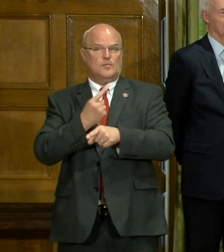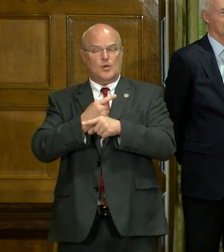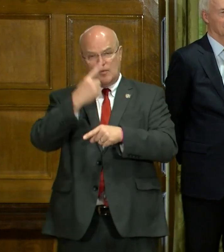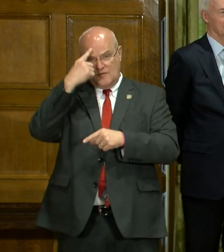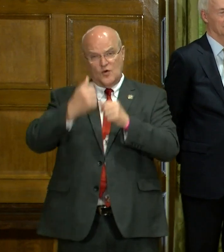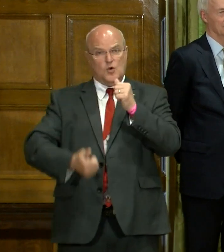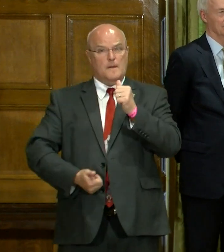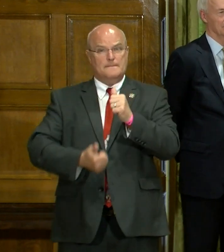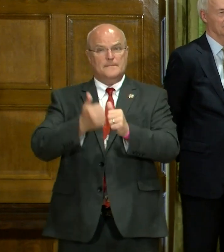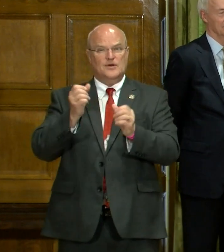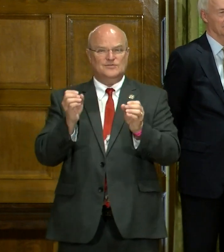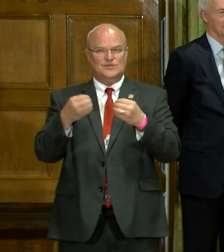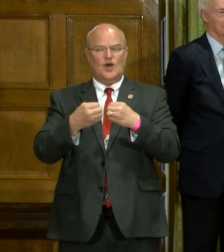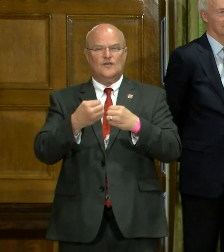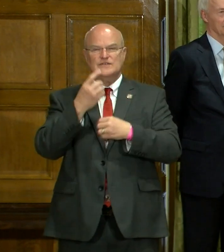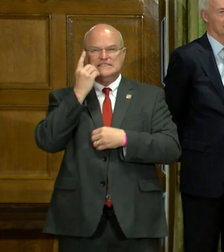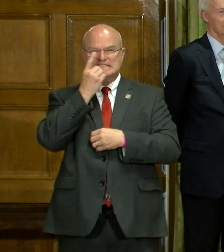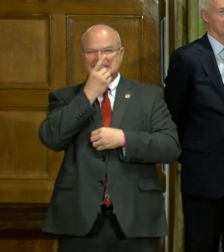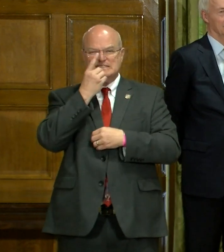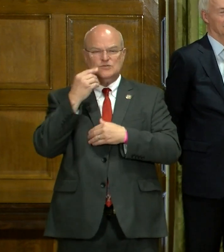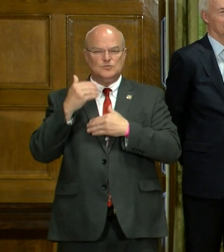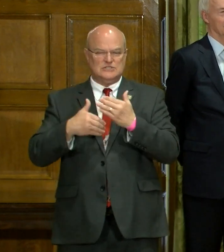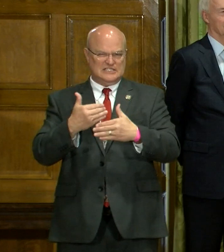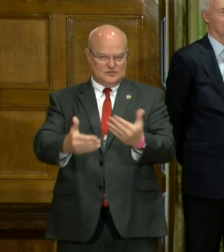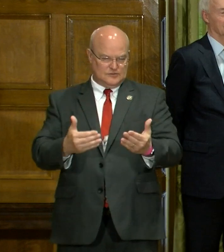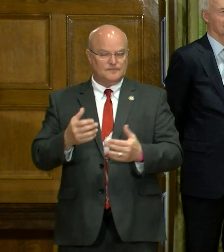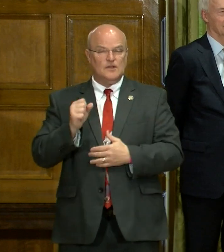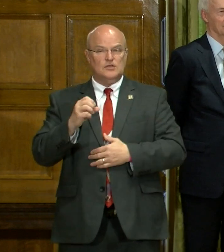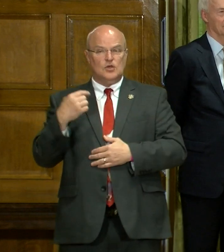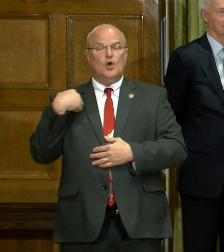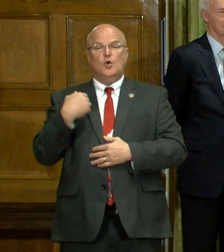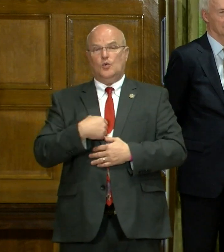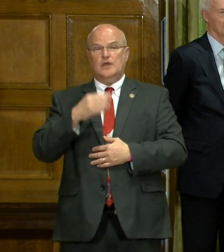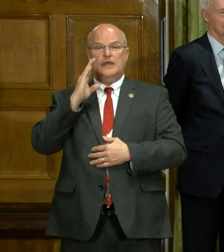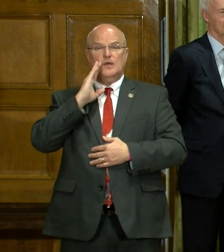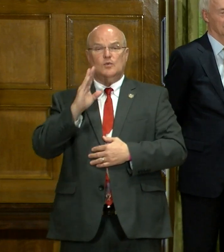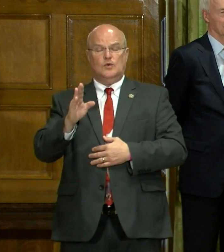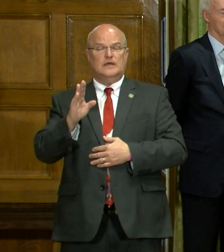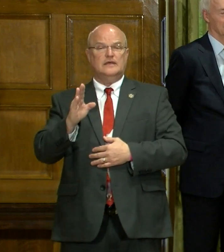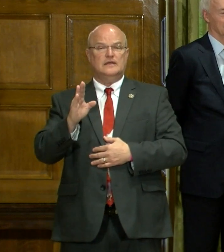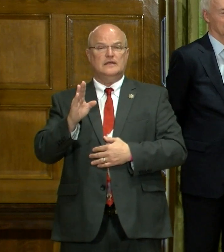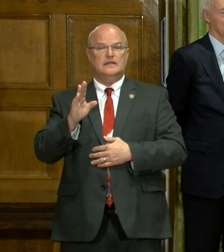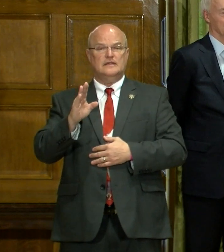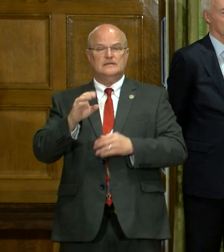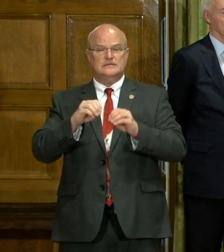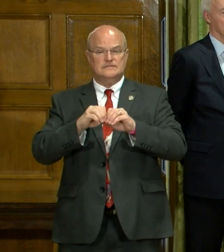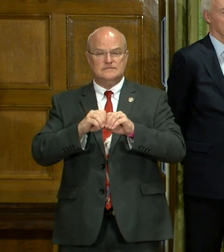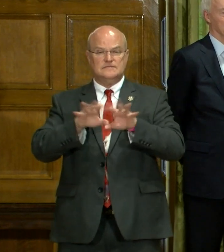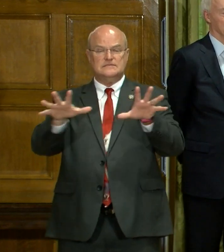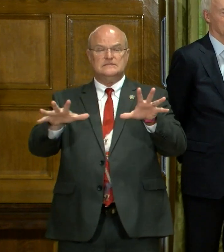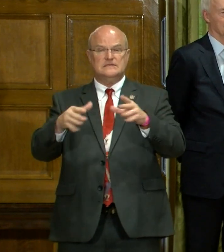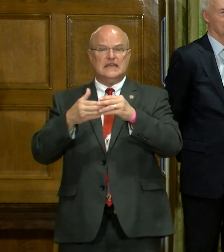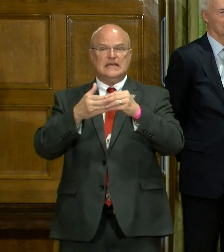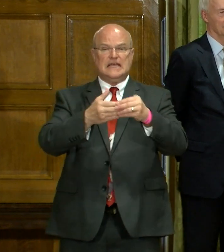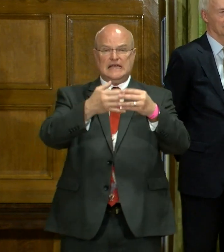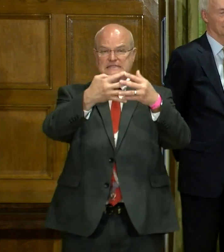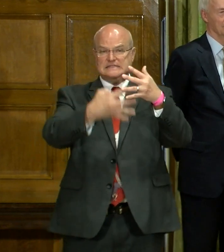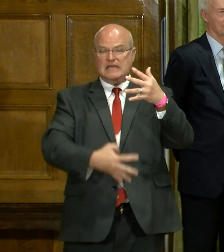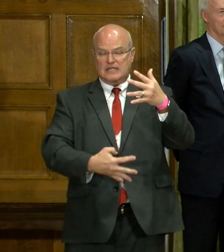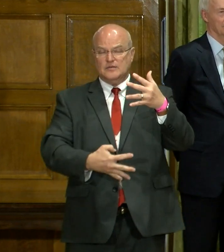appropriate for most office dental procedures. So we are going to put out a guidance document